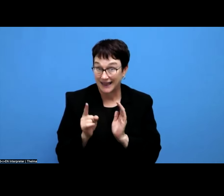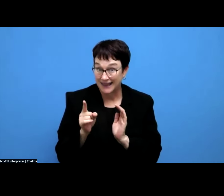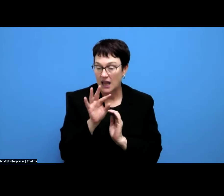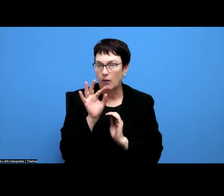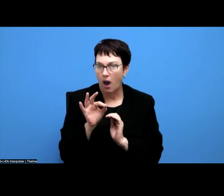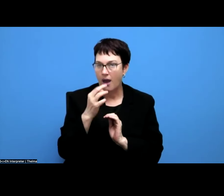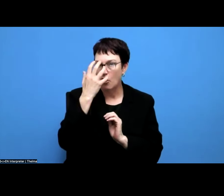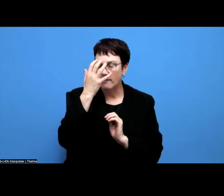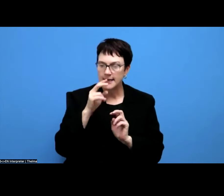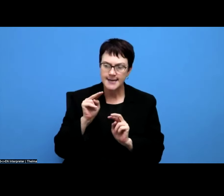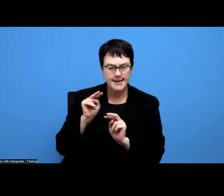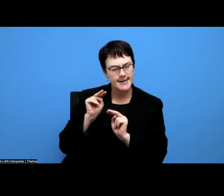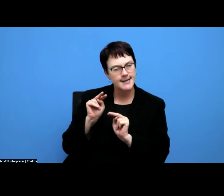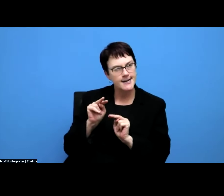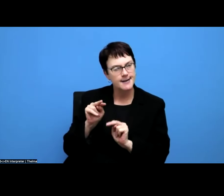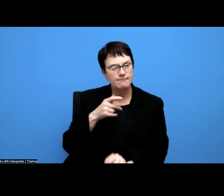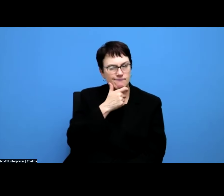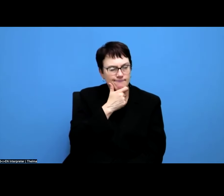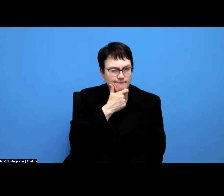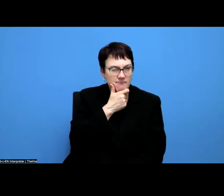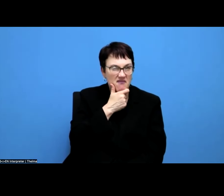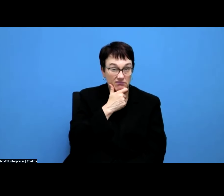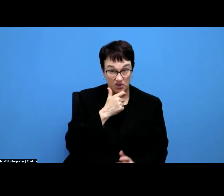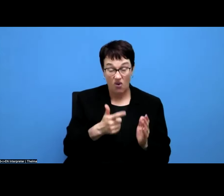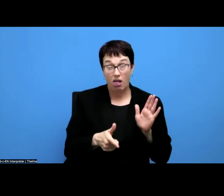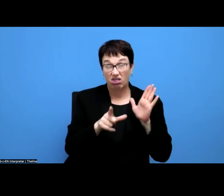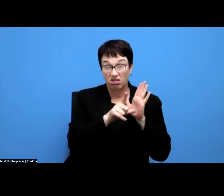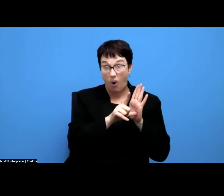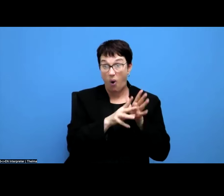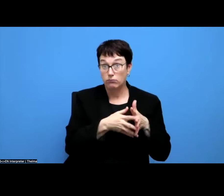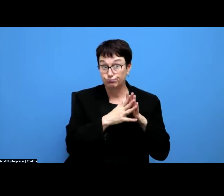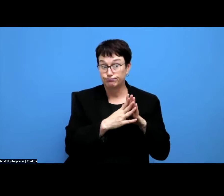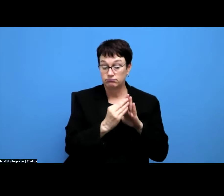place, to ensure that they get their rights when it comes to